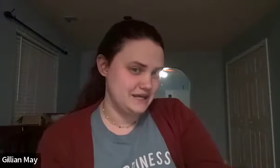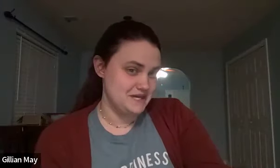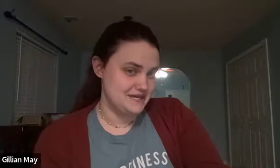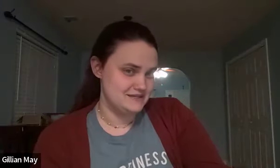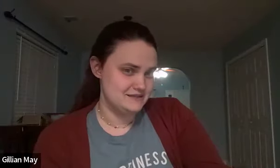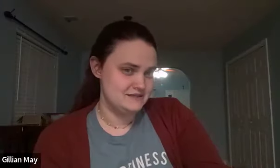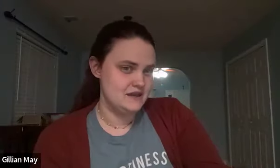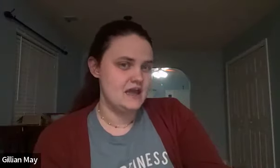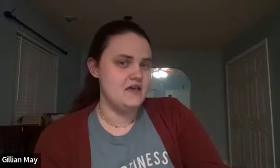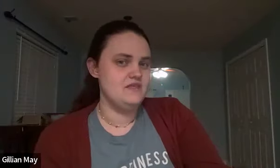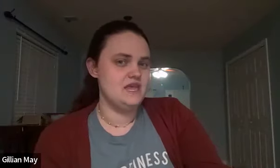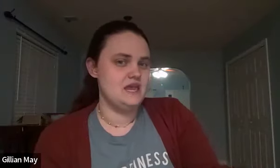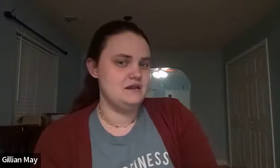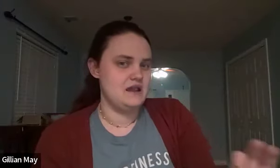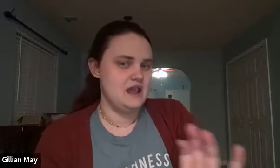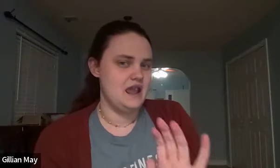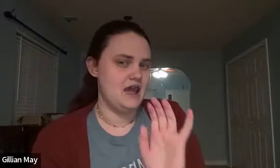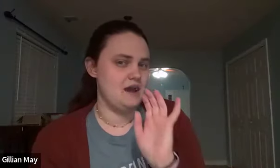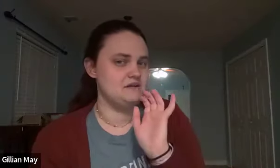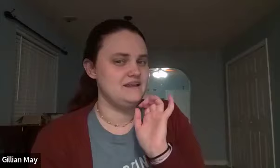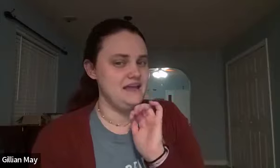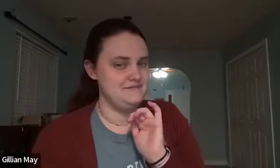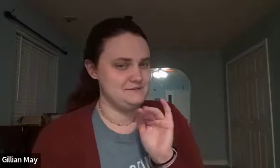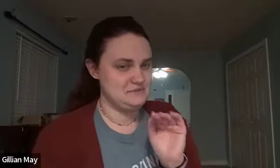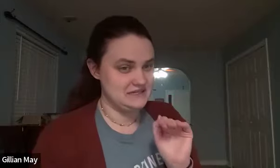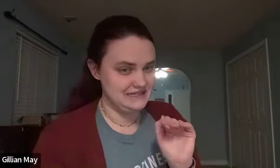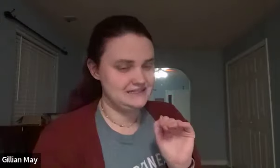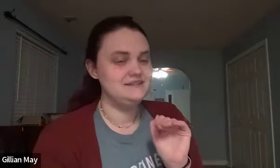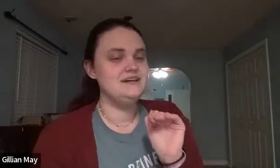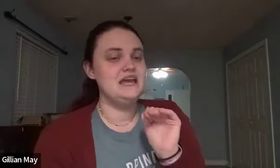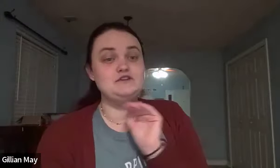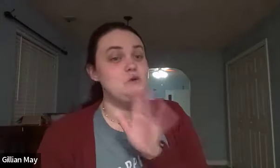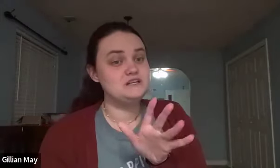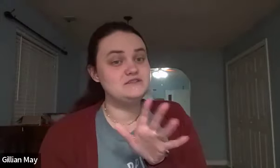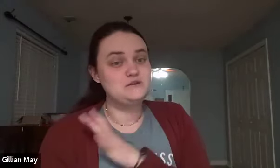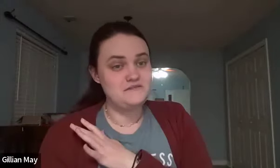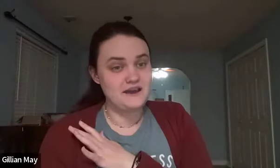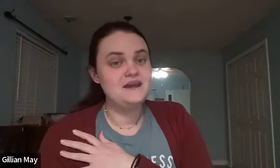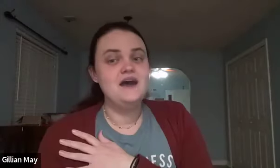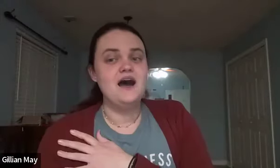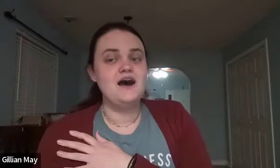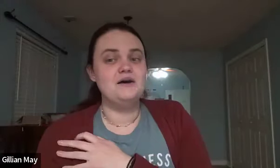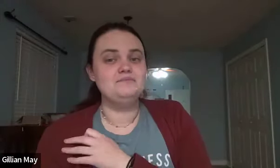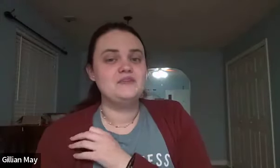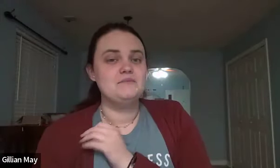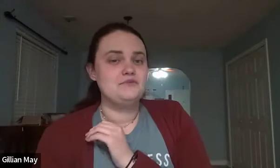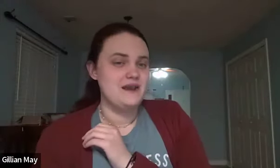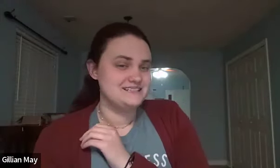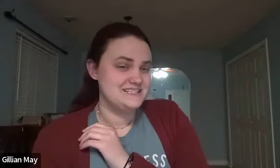name is, and then I'm going to let everybody, if you don't want to, that's totally fine. Practice